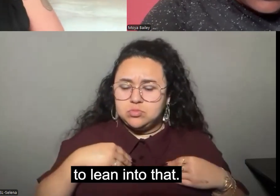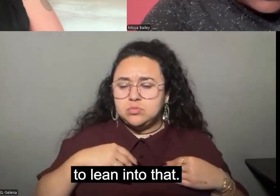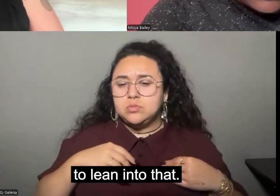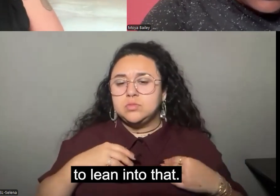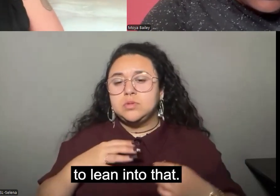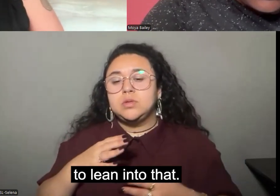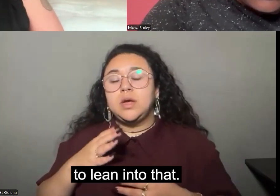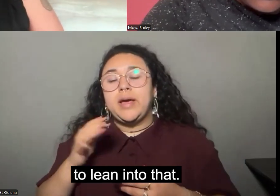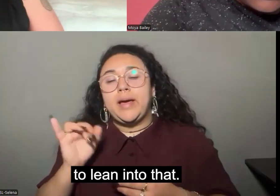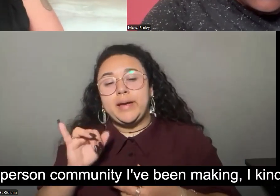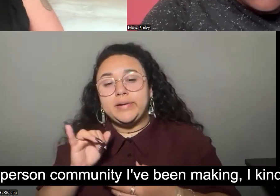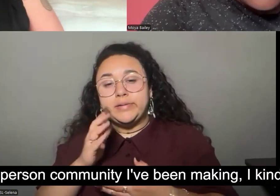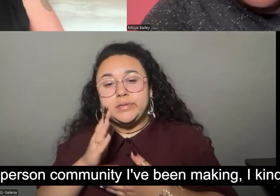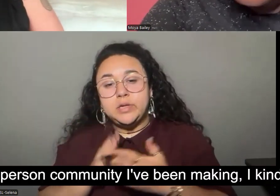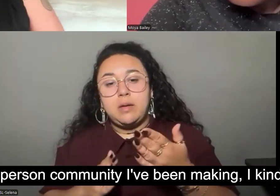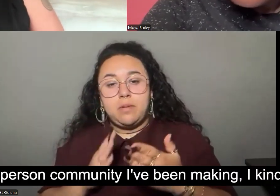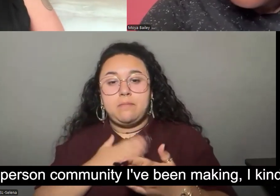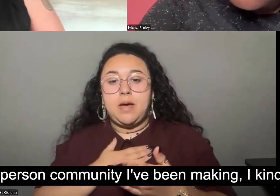in-person community I've been making,